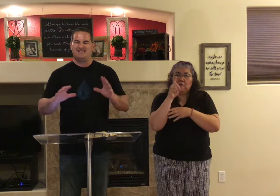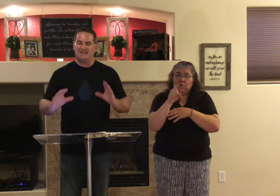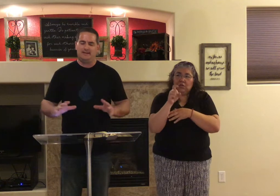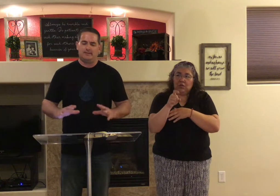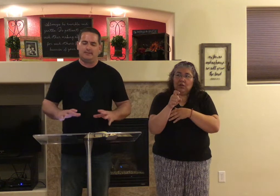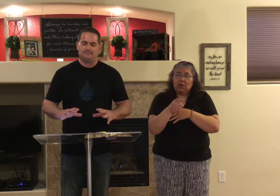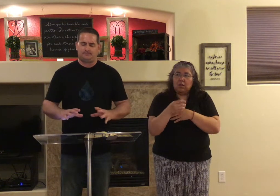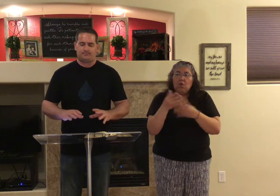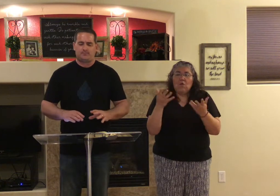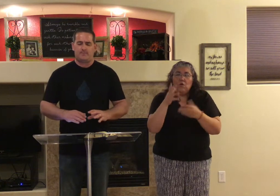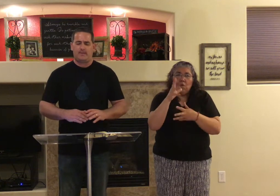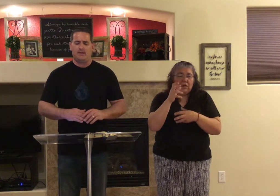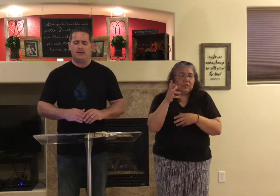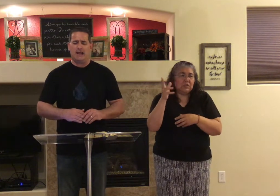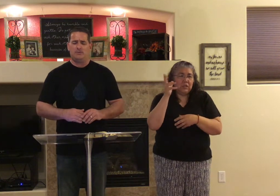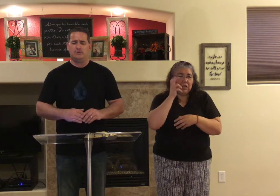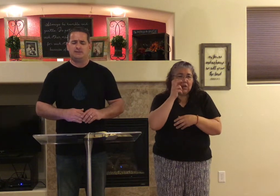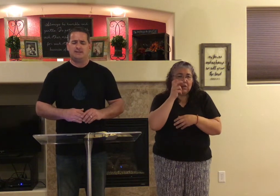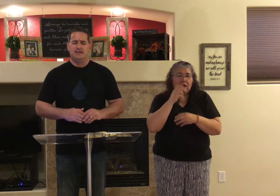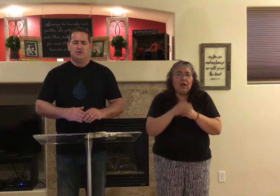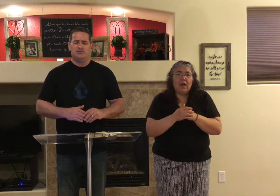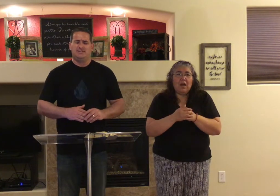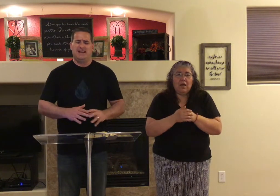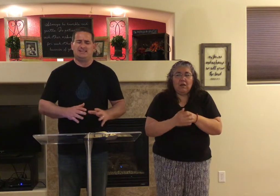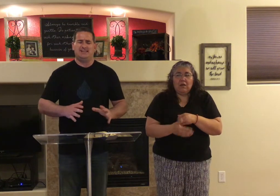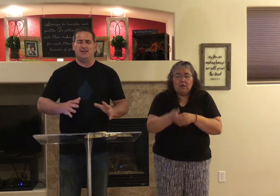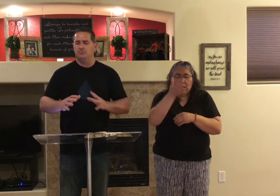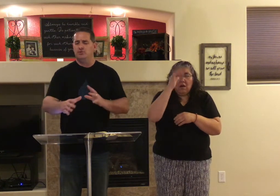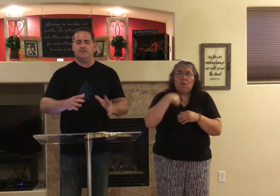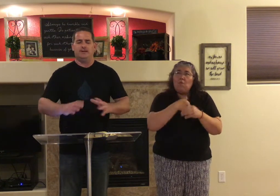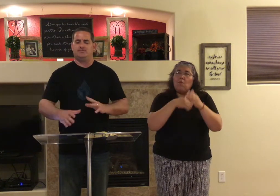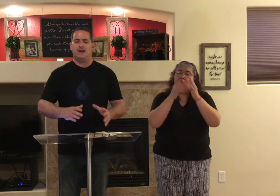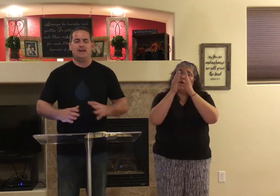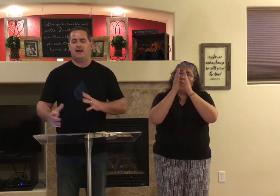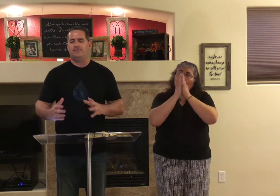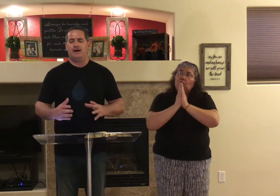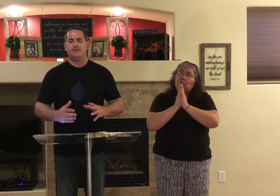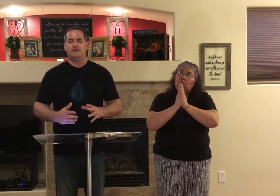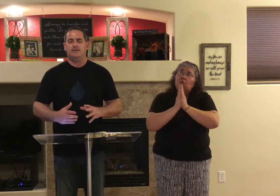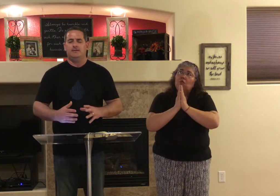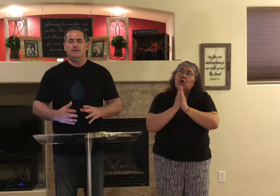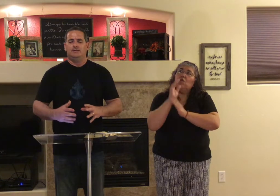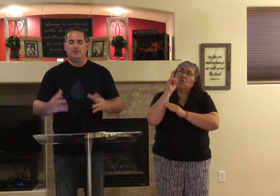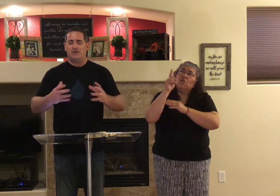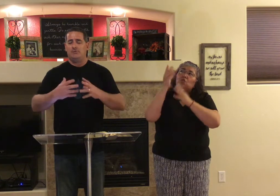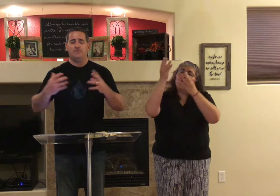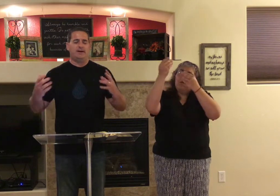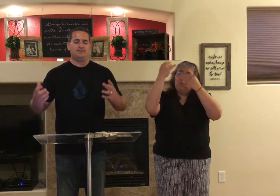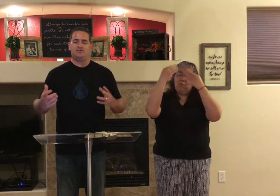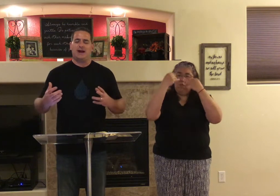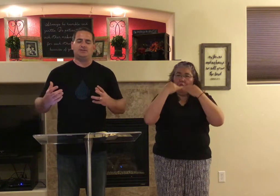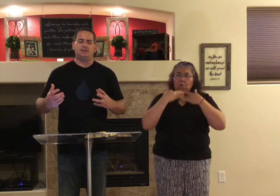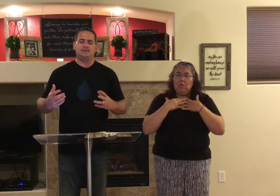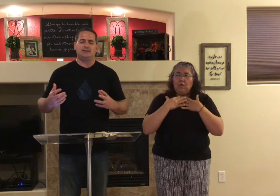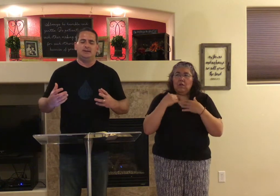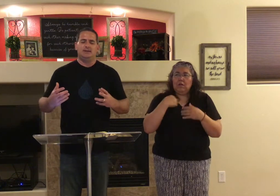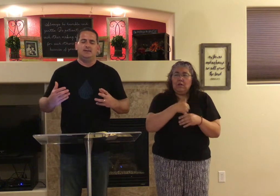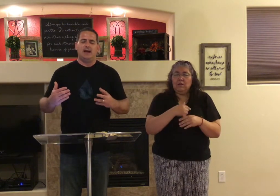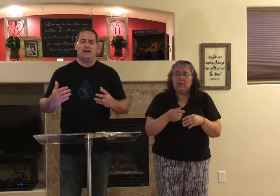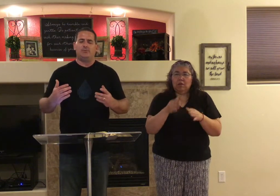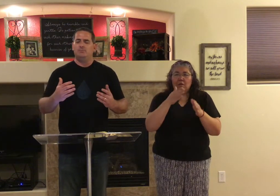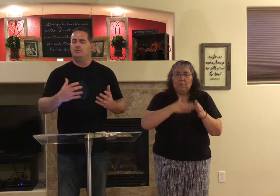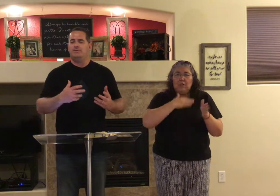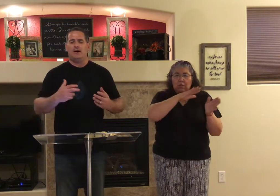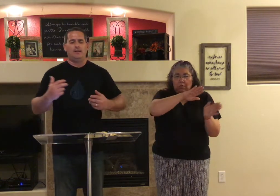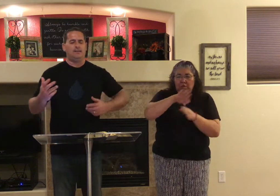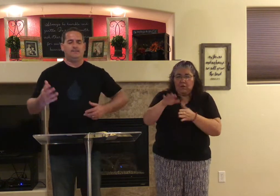want us to hear. And God, and we're just asking that you move in us right now, Father. So, God, remove all distractions.